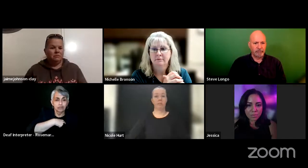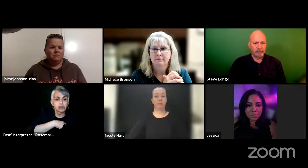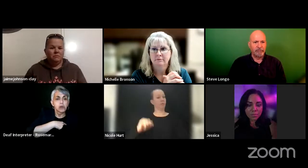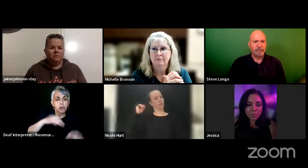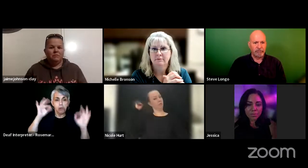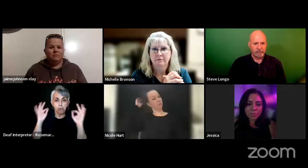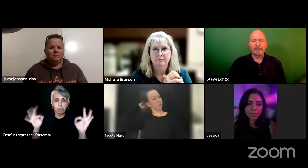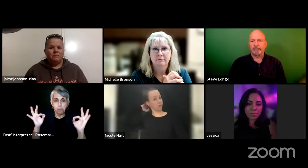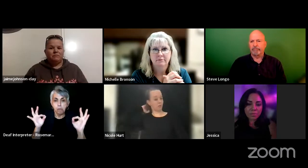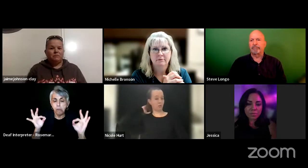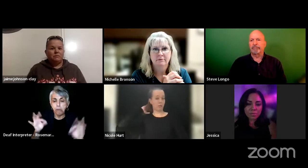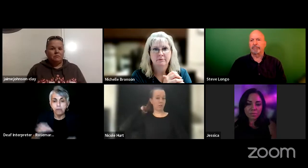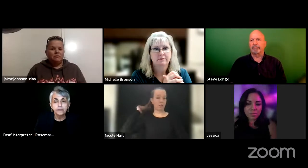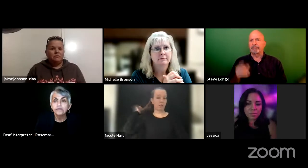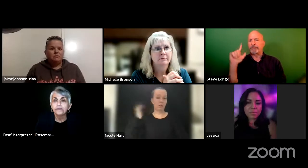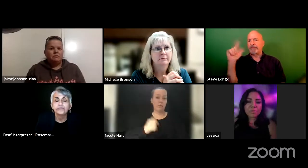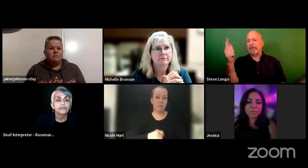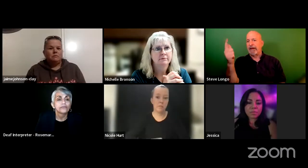board.